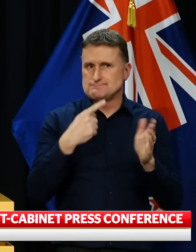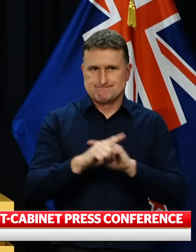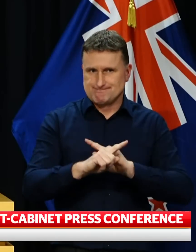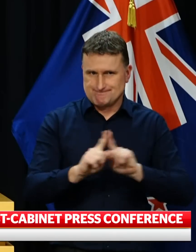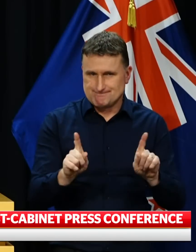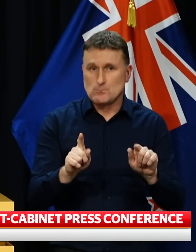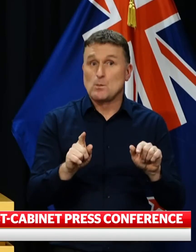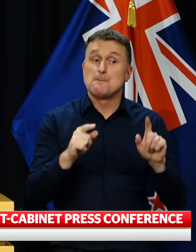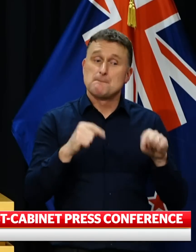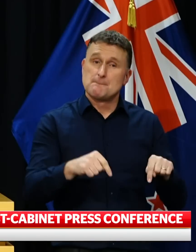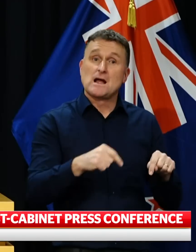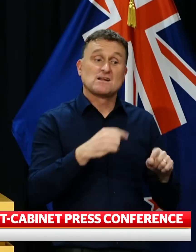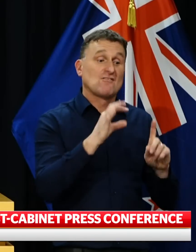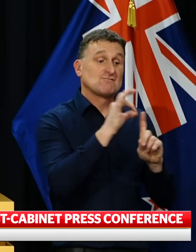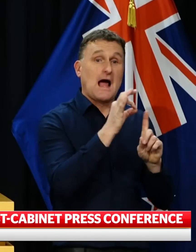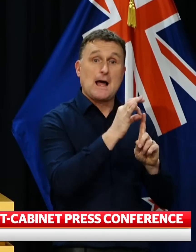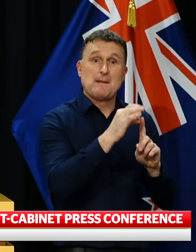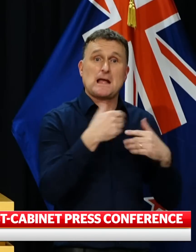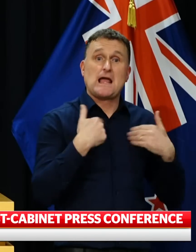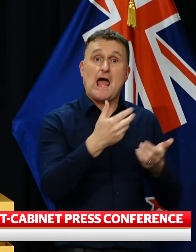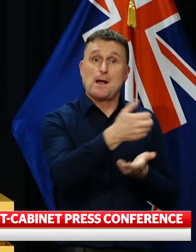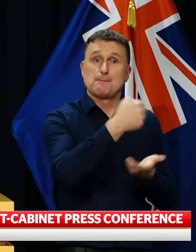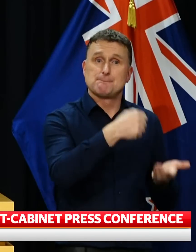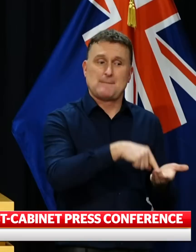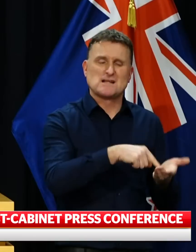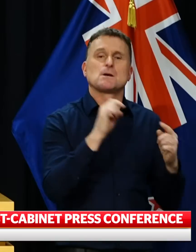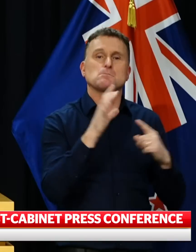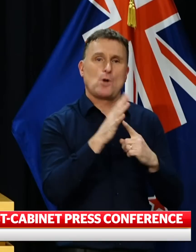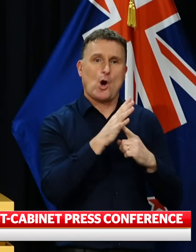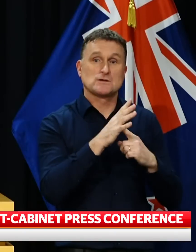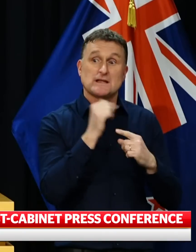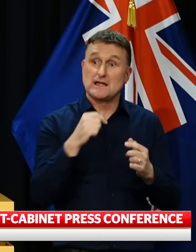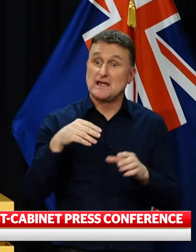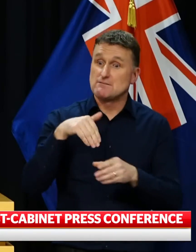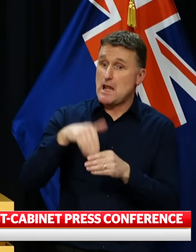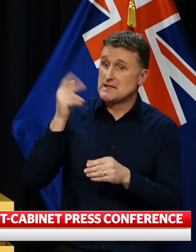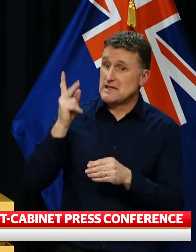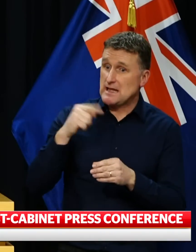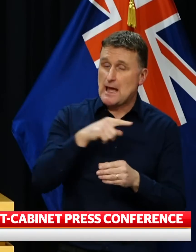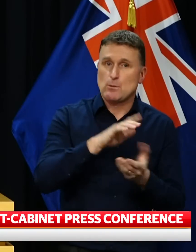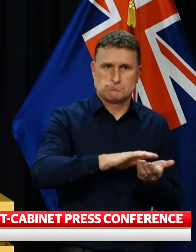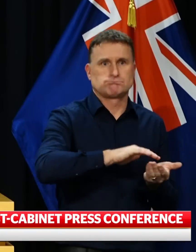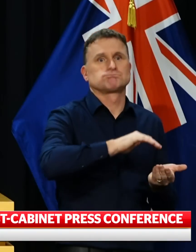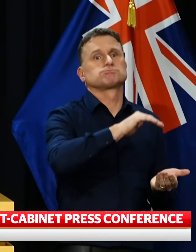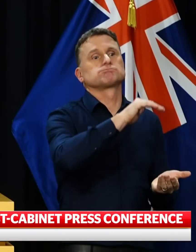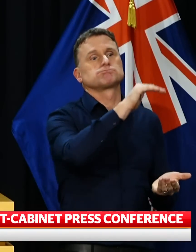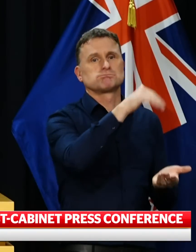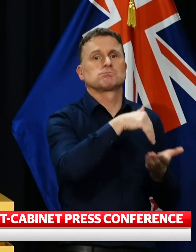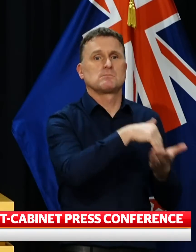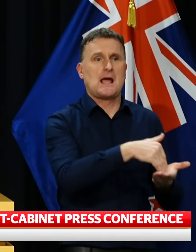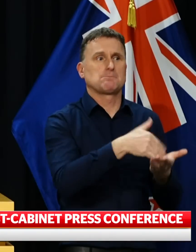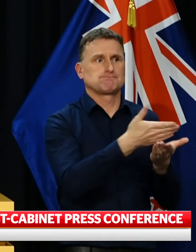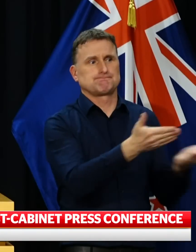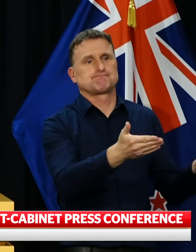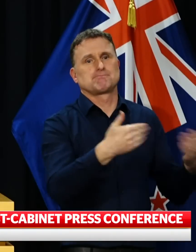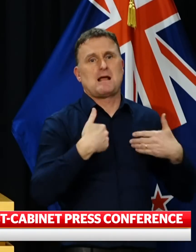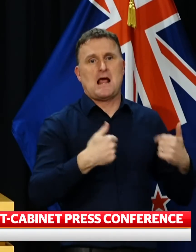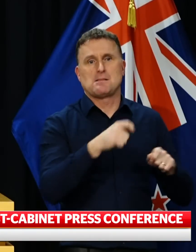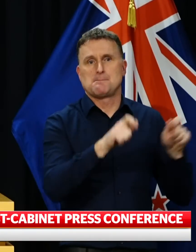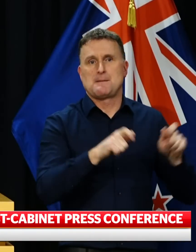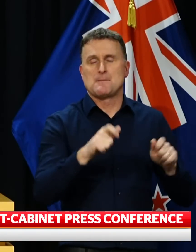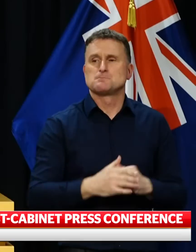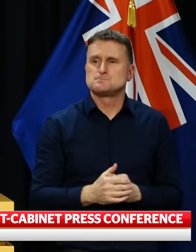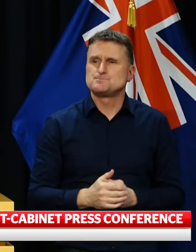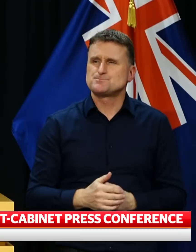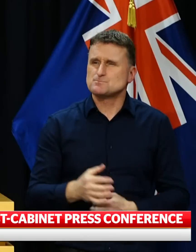Pharmac has been a priority for our government, and if we are re-elected, it will continue to be. And would you put any parameters around, I guess, it being specifically